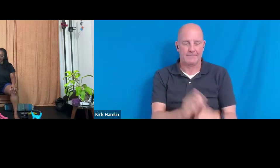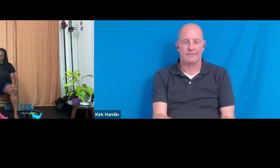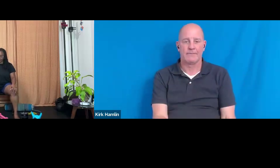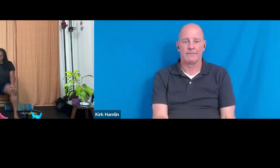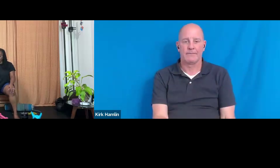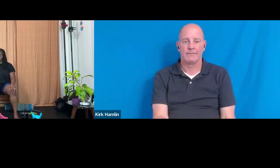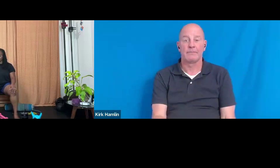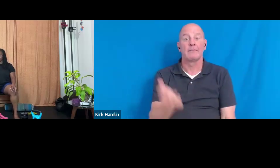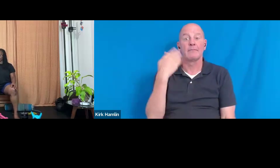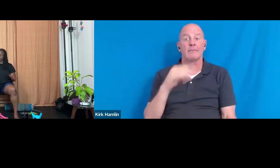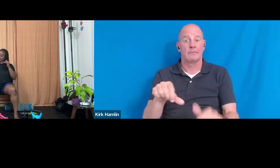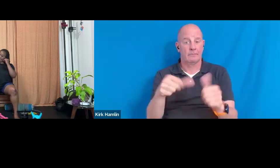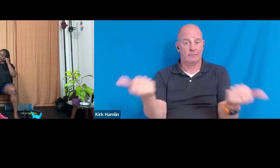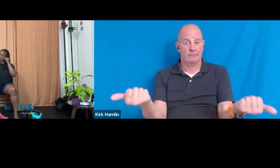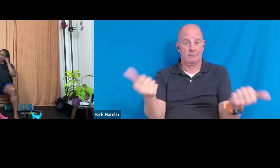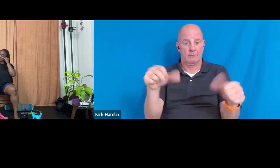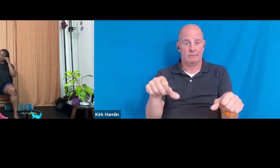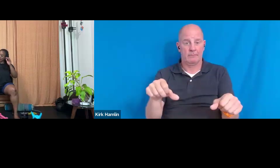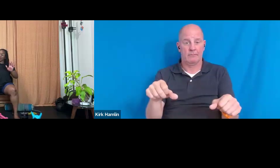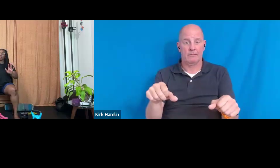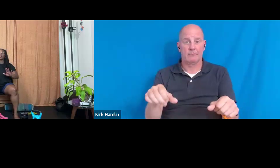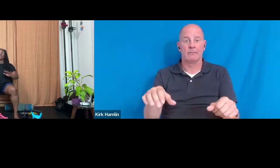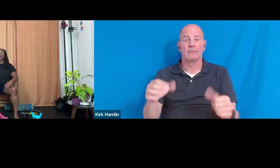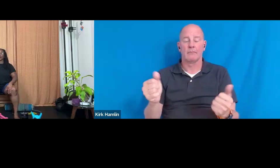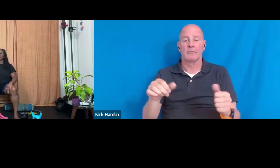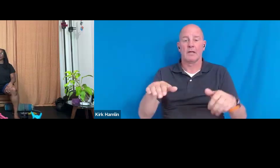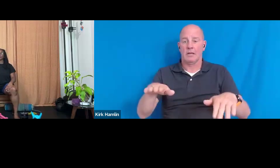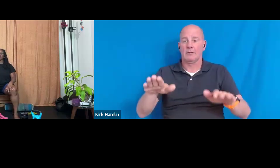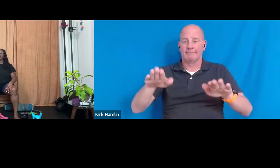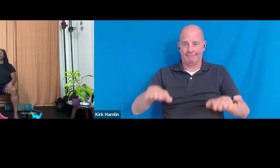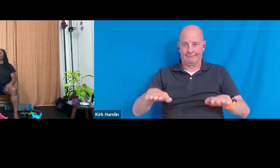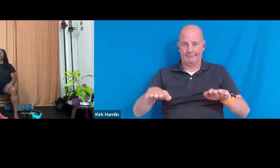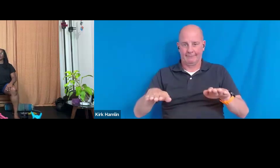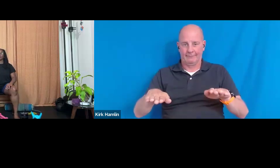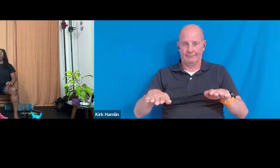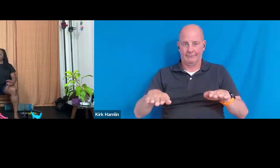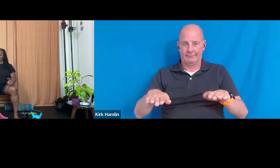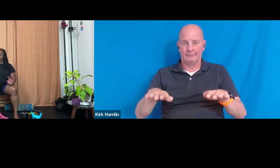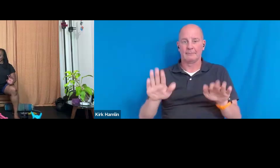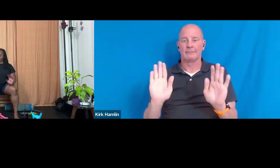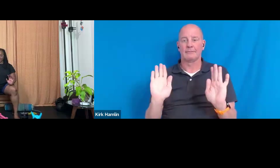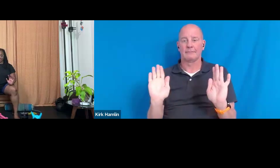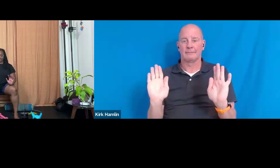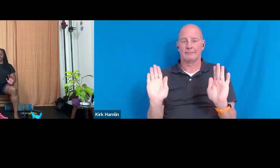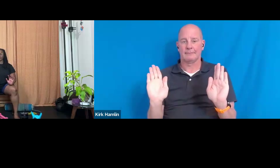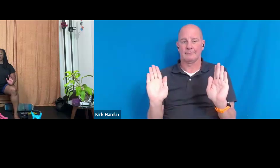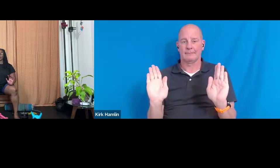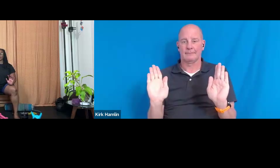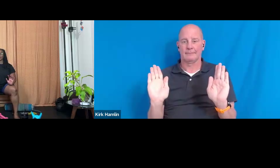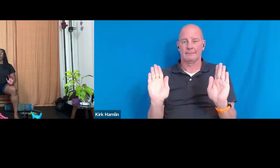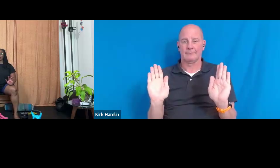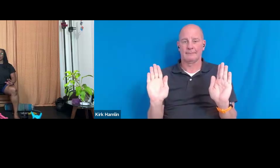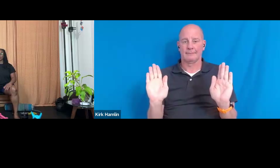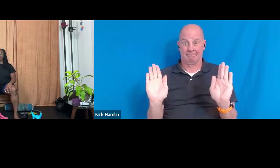of rotating, we're going to have the wrist palm down. Then we're going to lift the palm up towards our